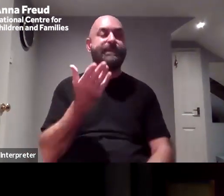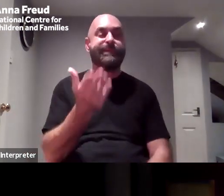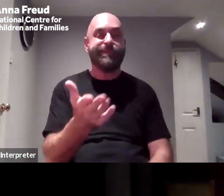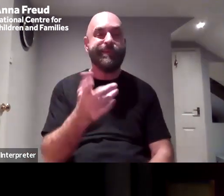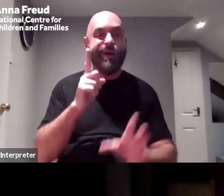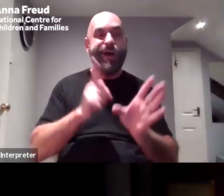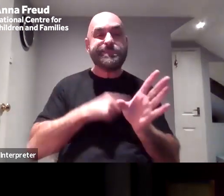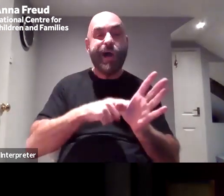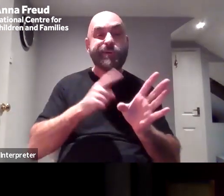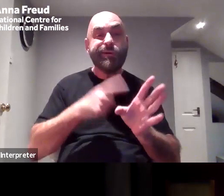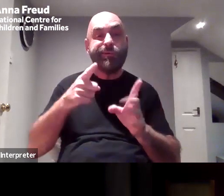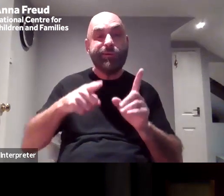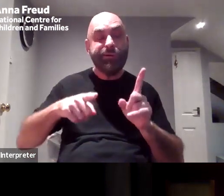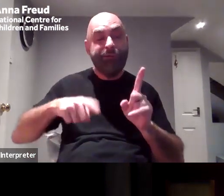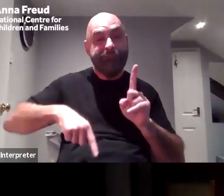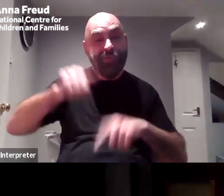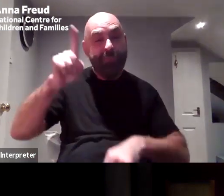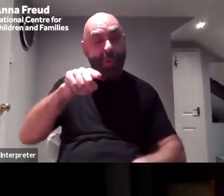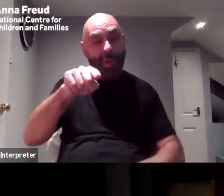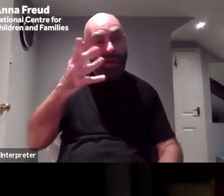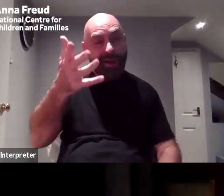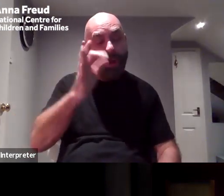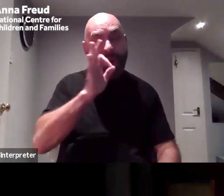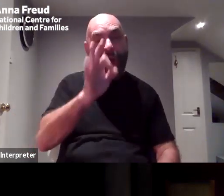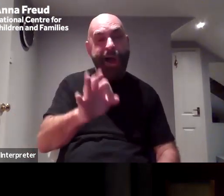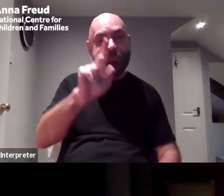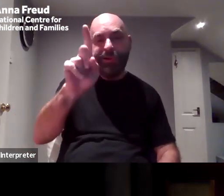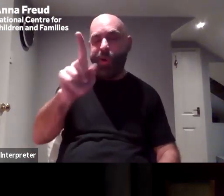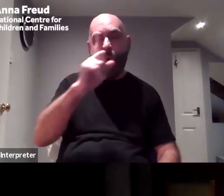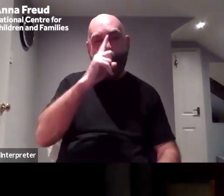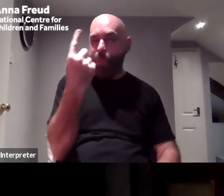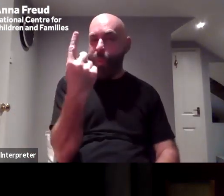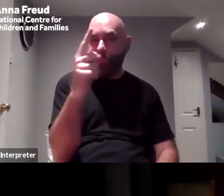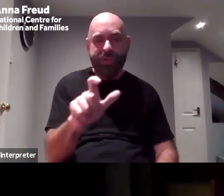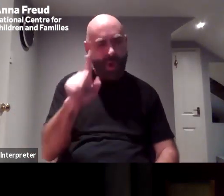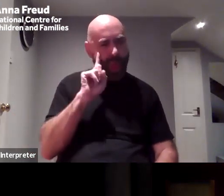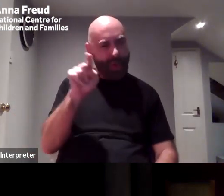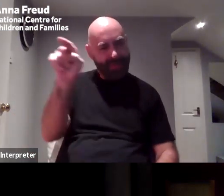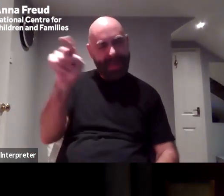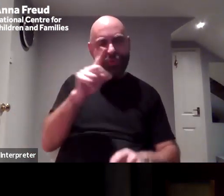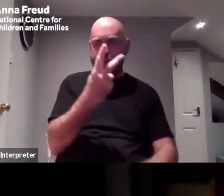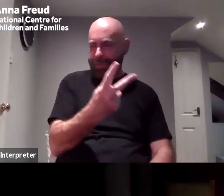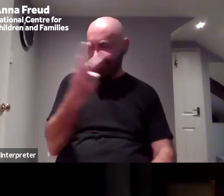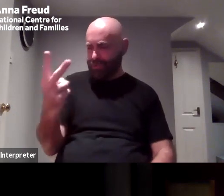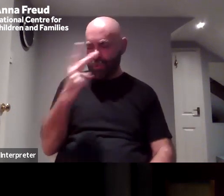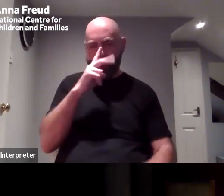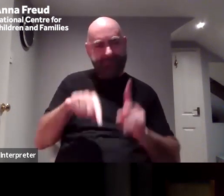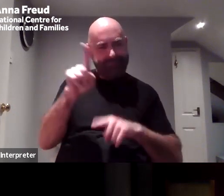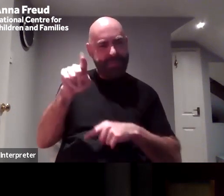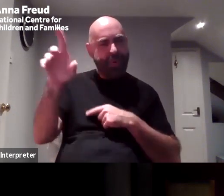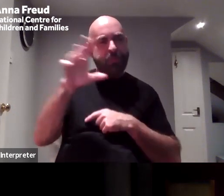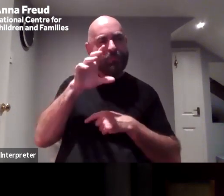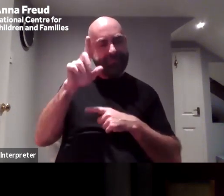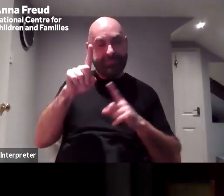young footballer did. If you ask what can individuals do, what a 22-year-old footballer